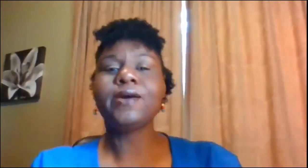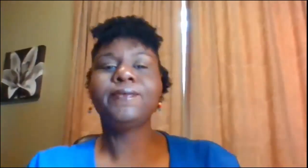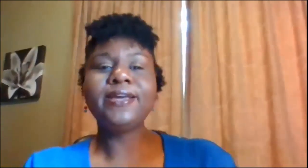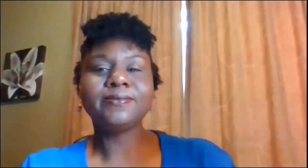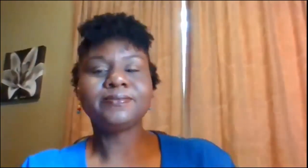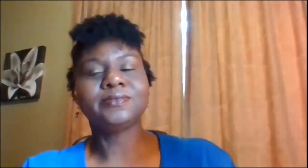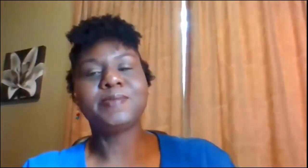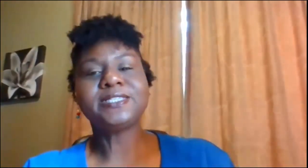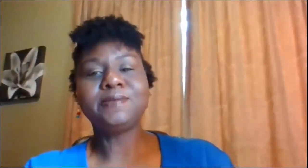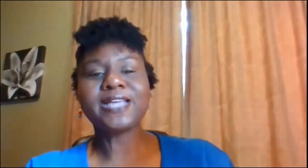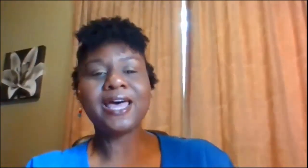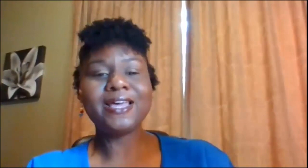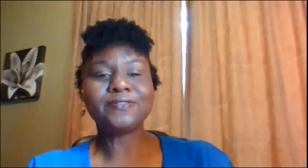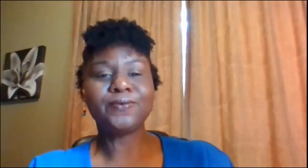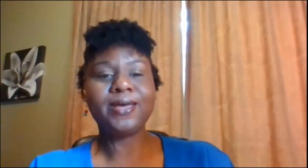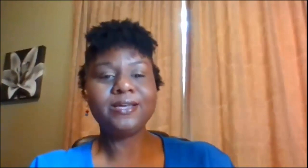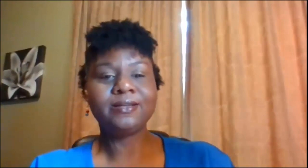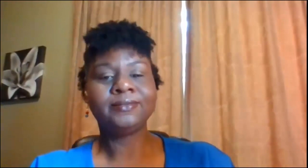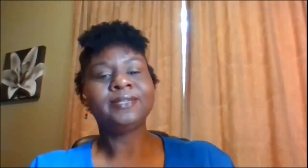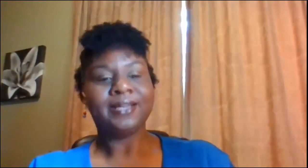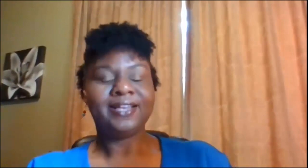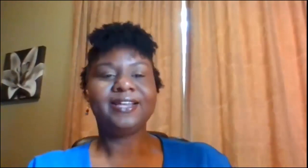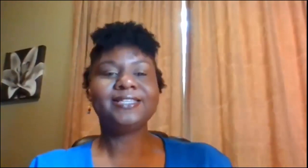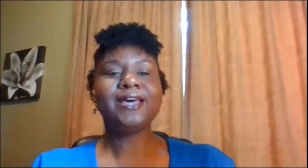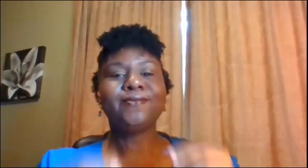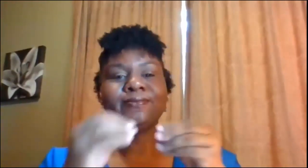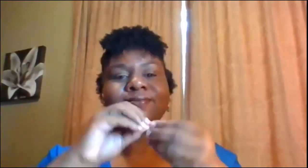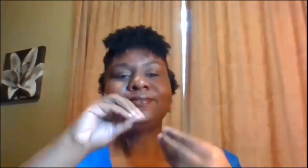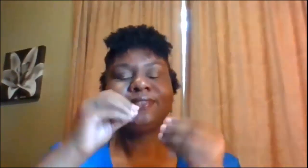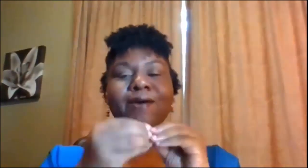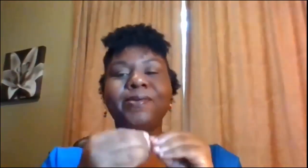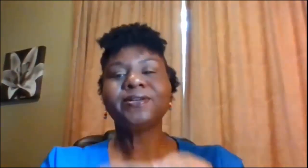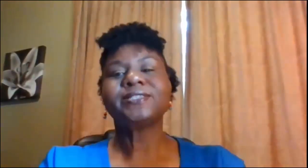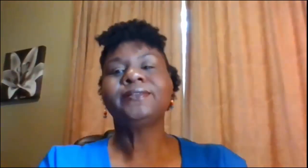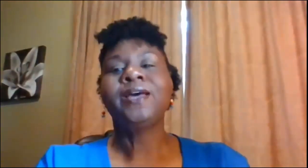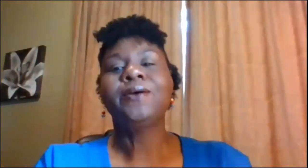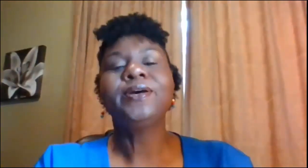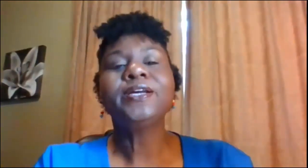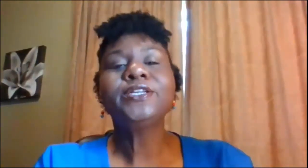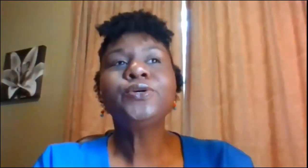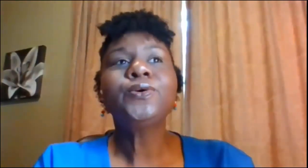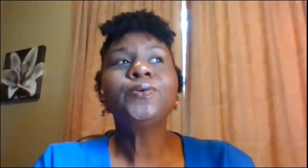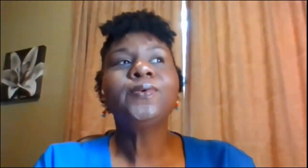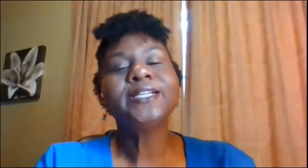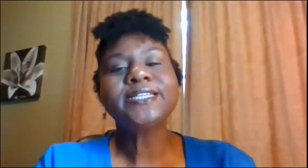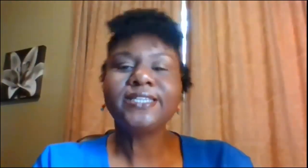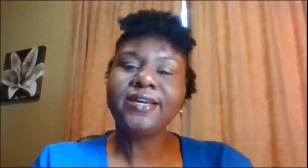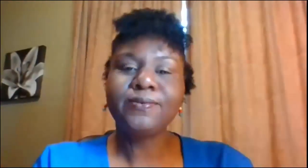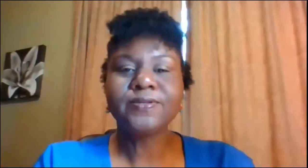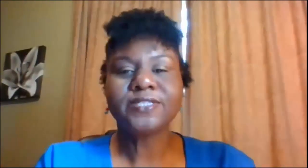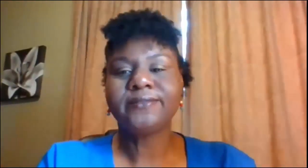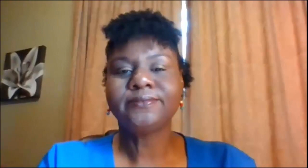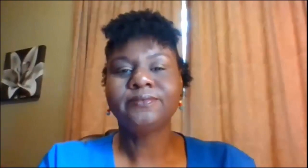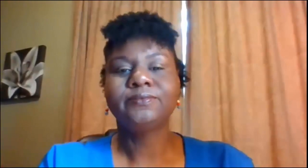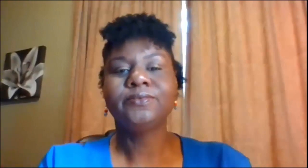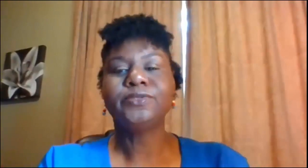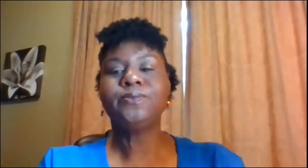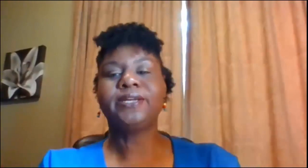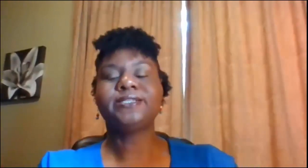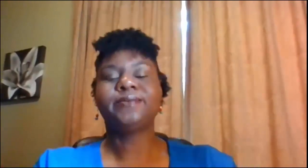you're ready let me see my signs we're ready let's go numbers we're gonna do one to ten we'll see we'll do one of ten